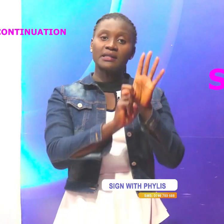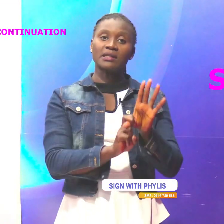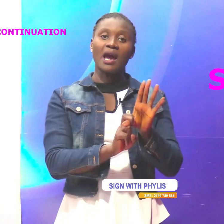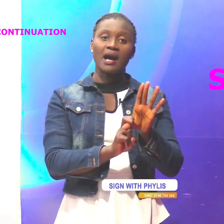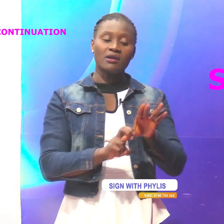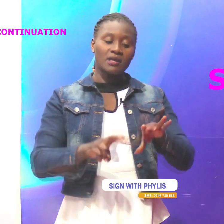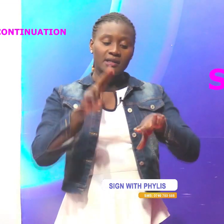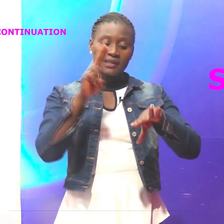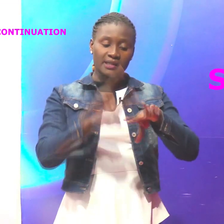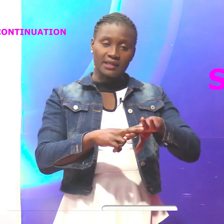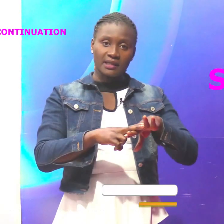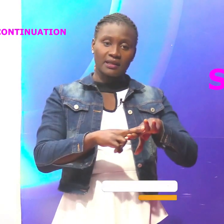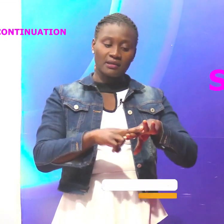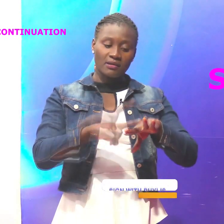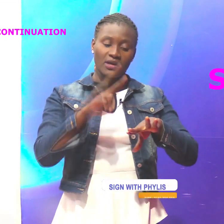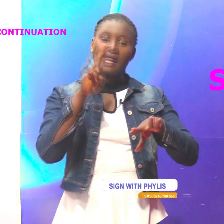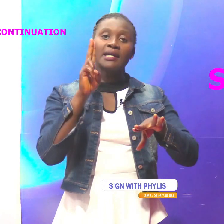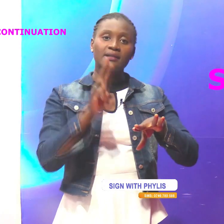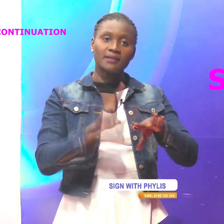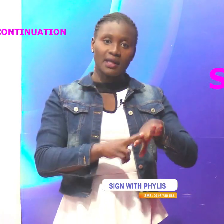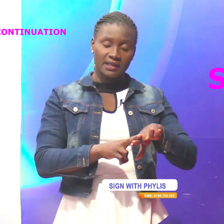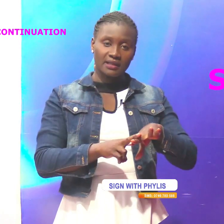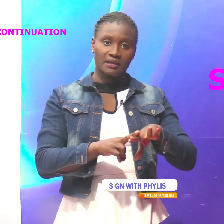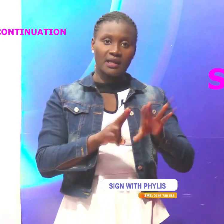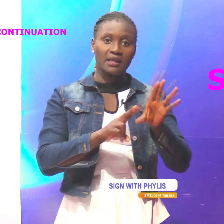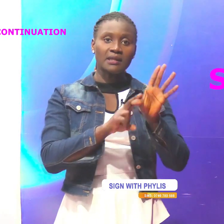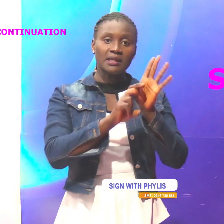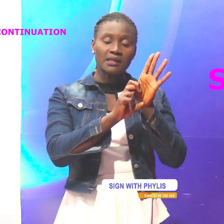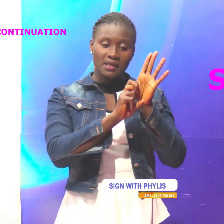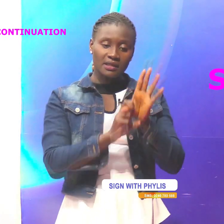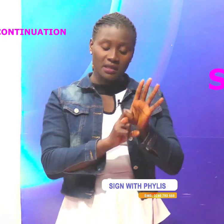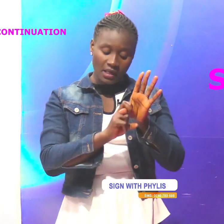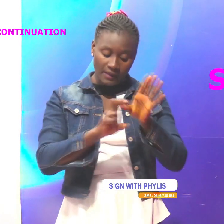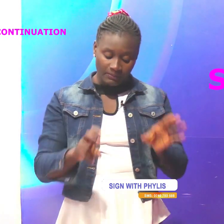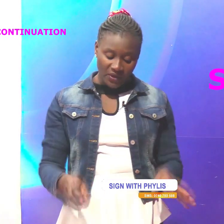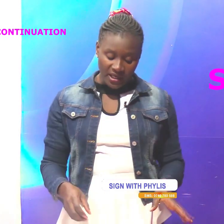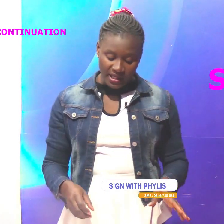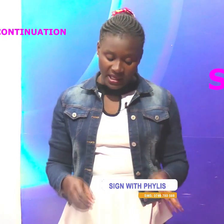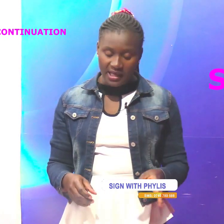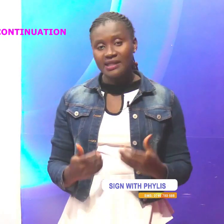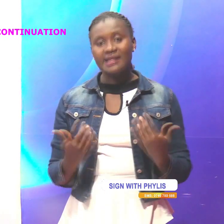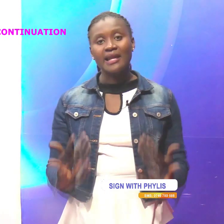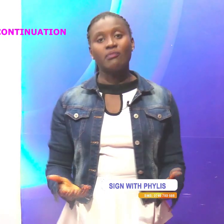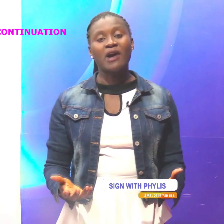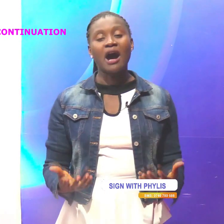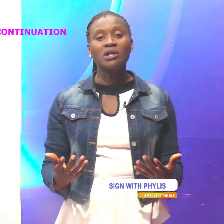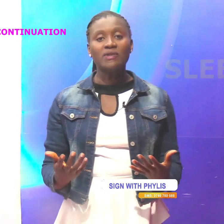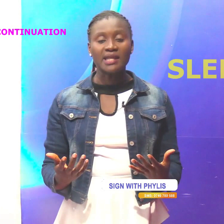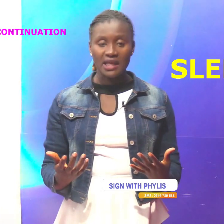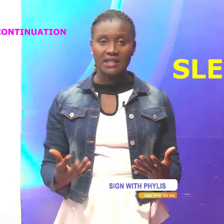chair. Sit. Okay? Sit. And this is chair. And then sleep. How do we sign it?